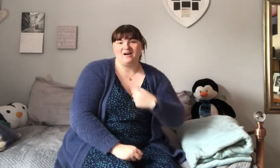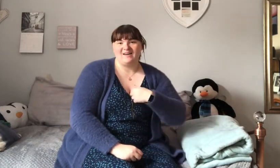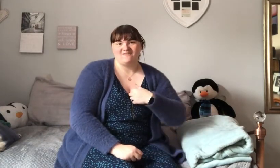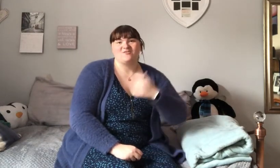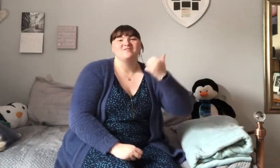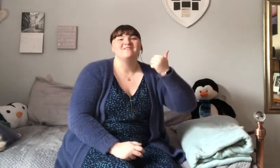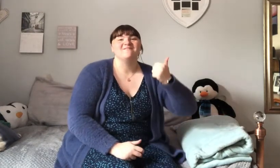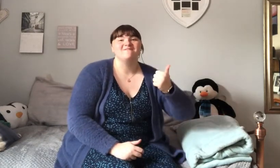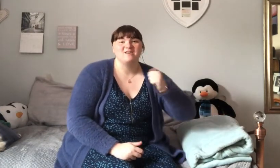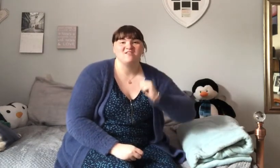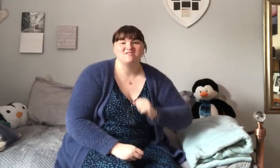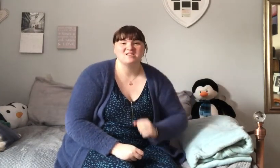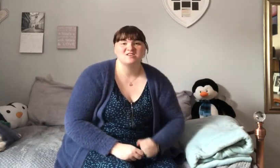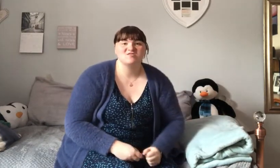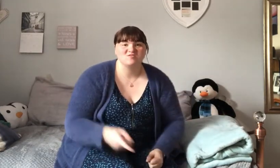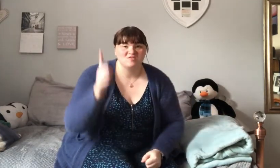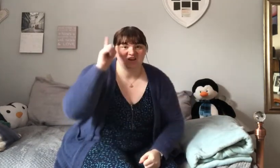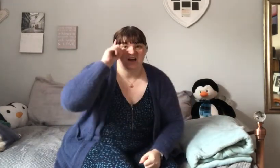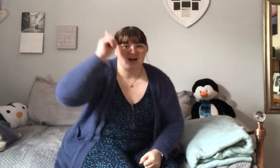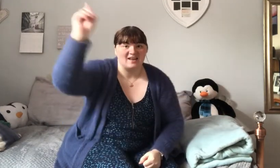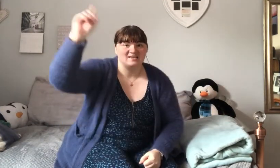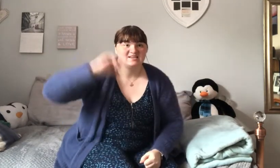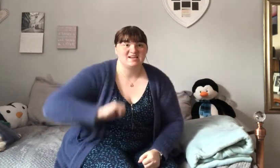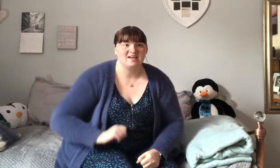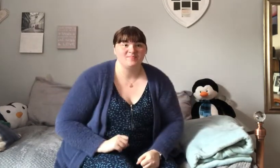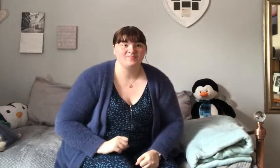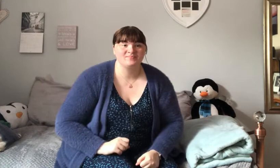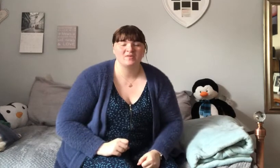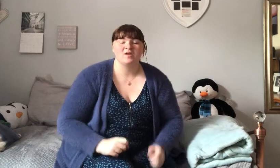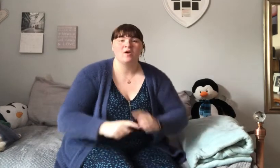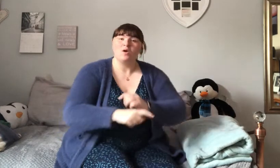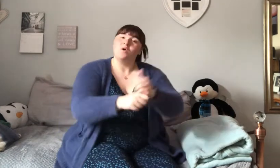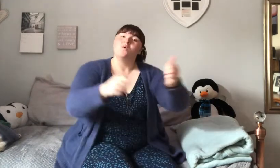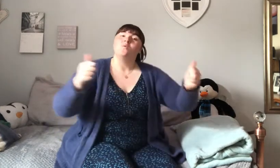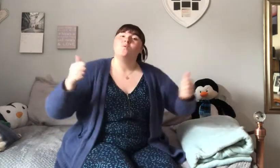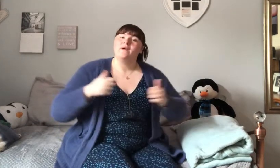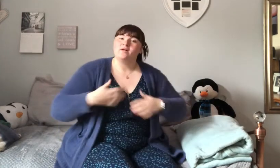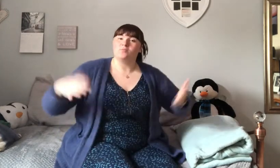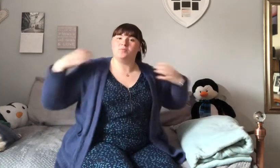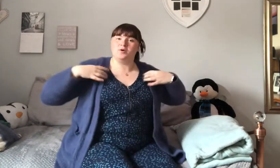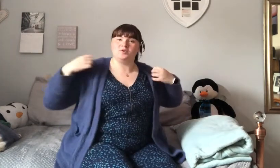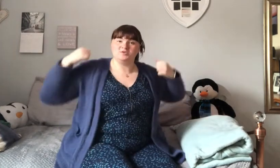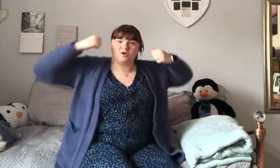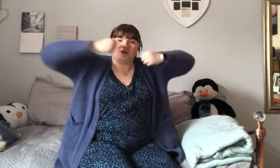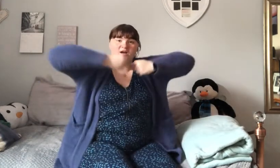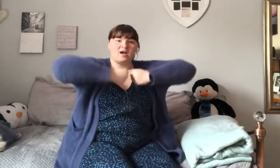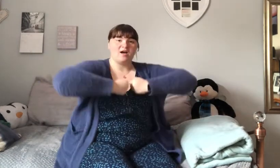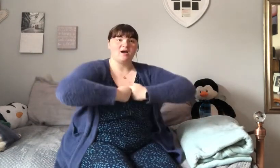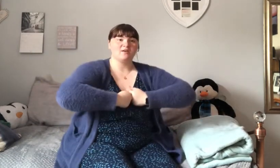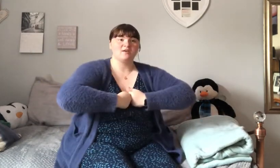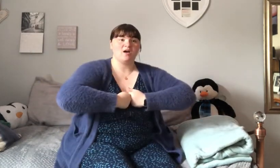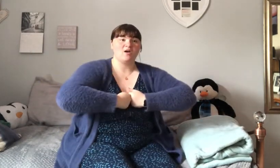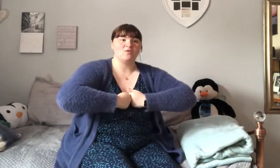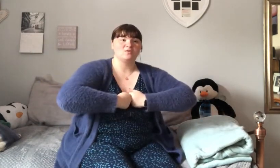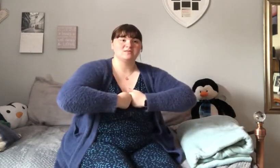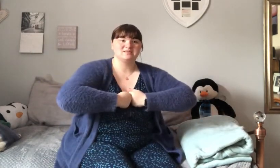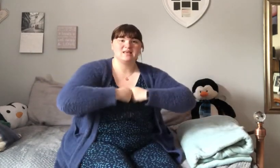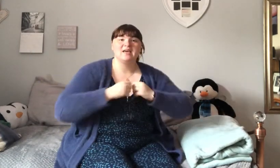I've got a very good idea. We'll put on our coats